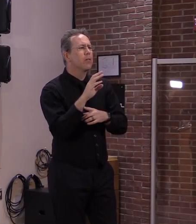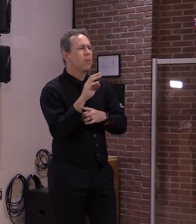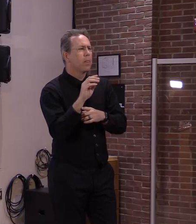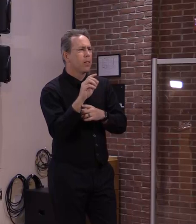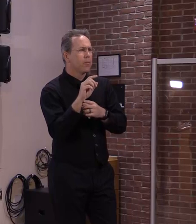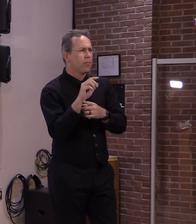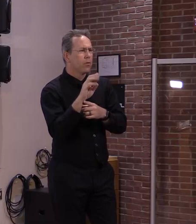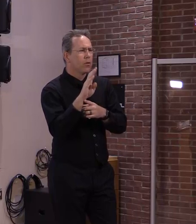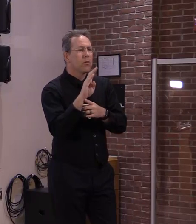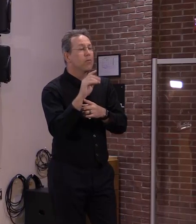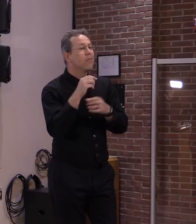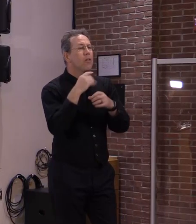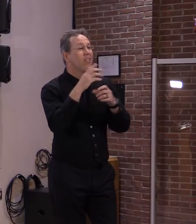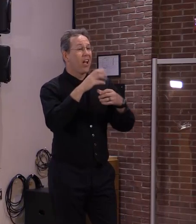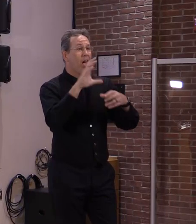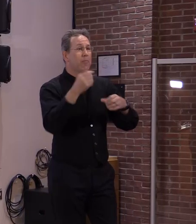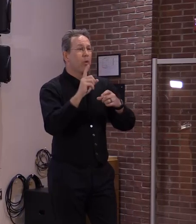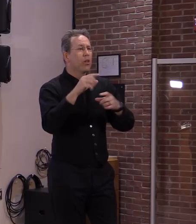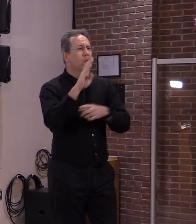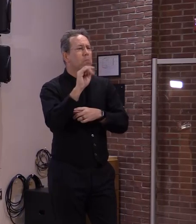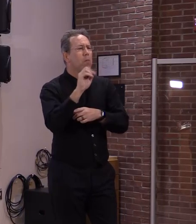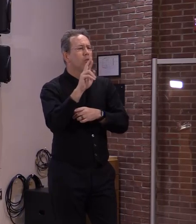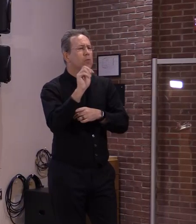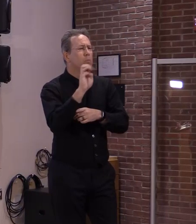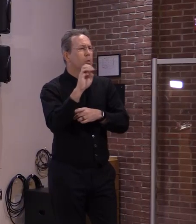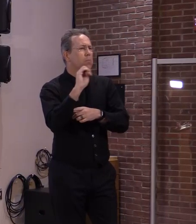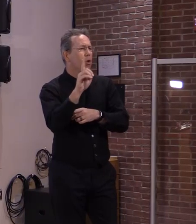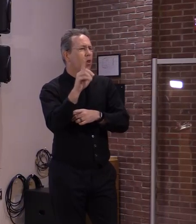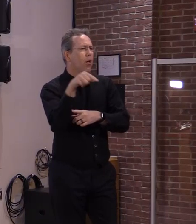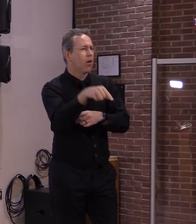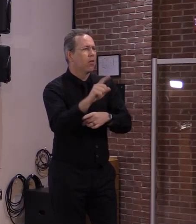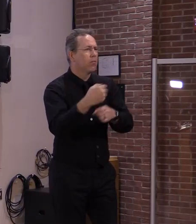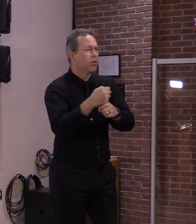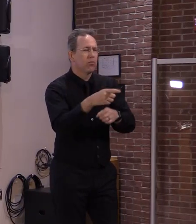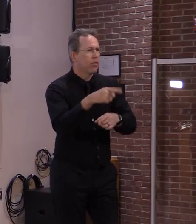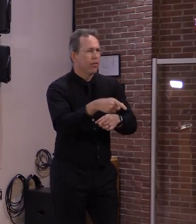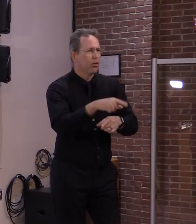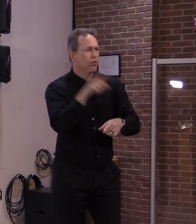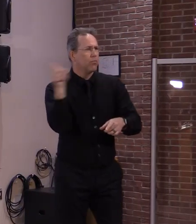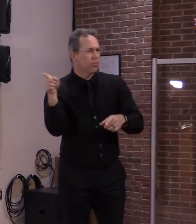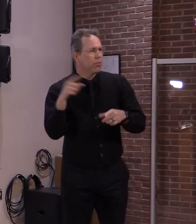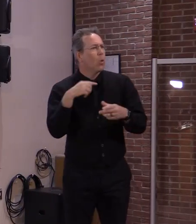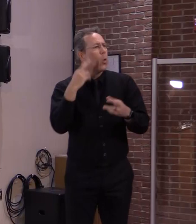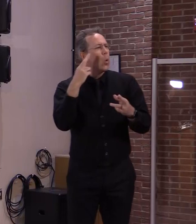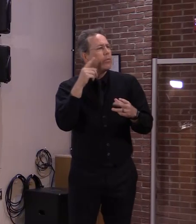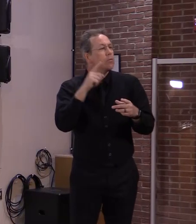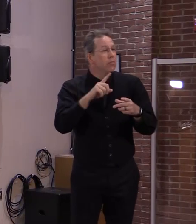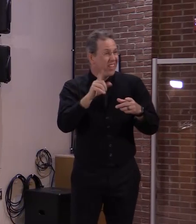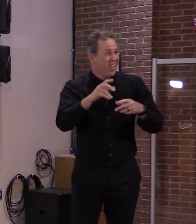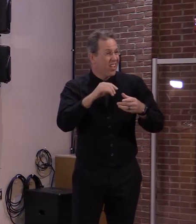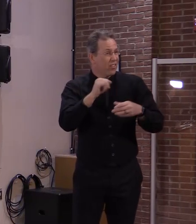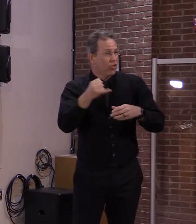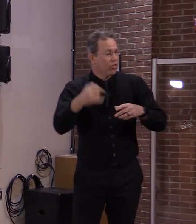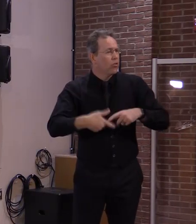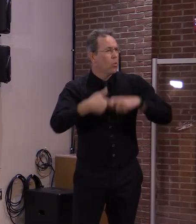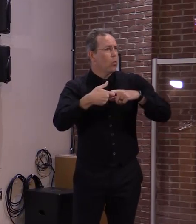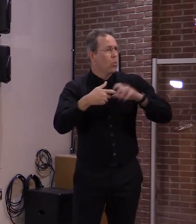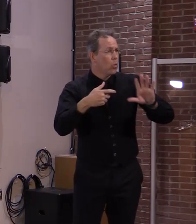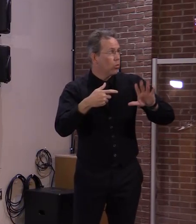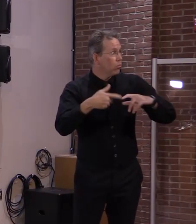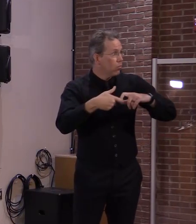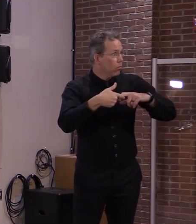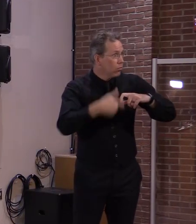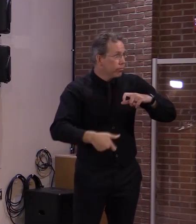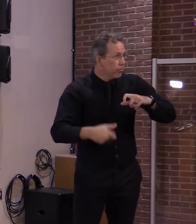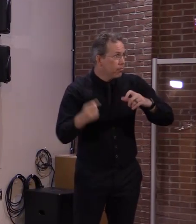CDC give the go-ahead, we should be able to receive almost immediately or that following week. So